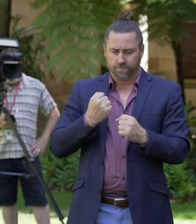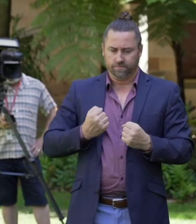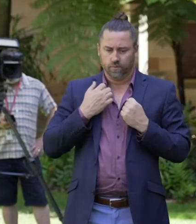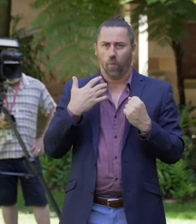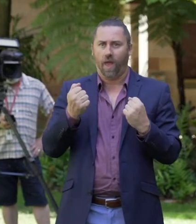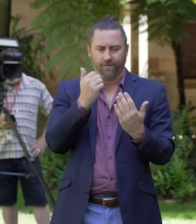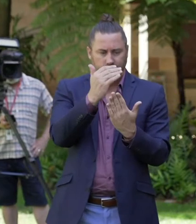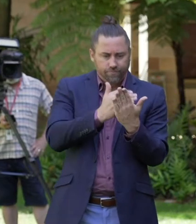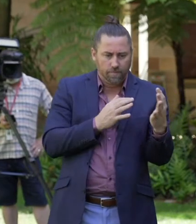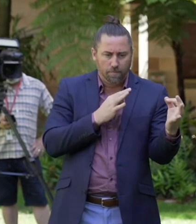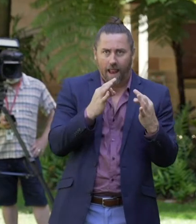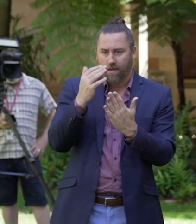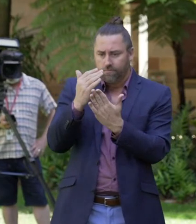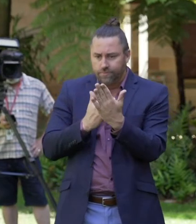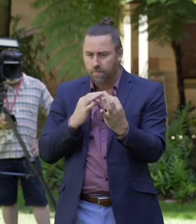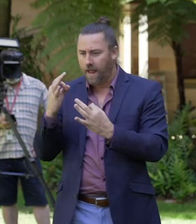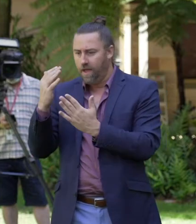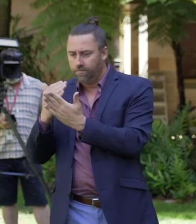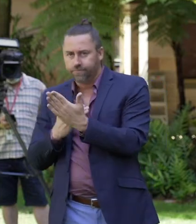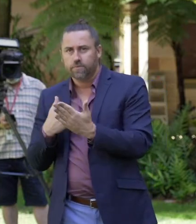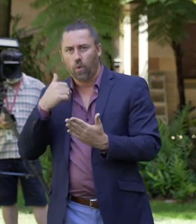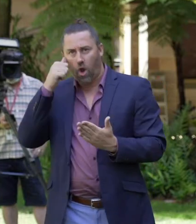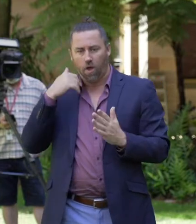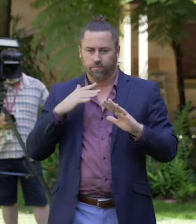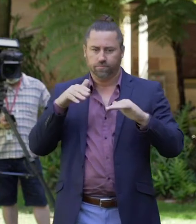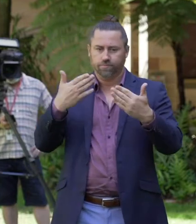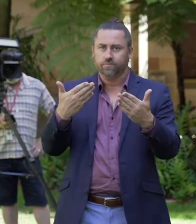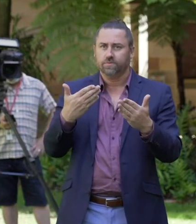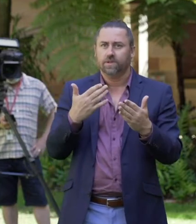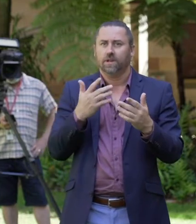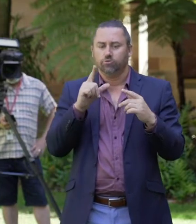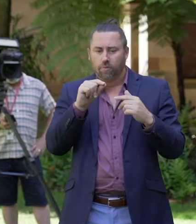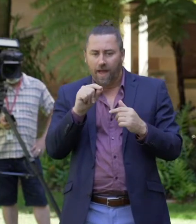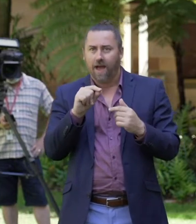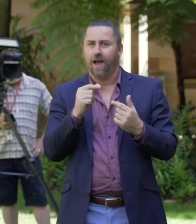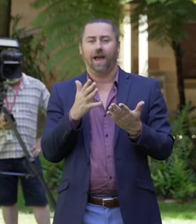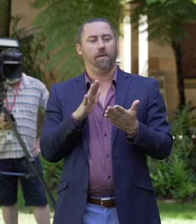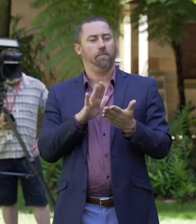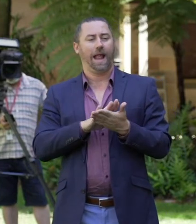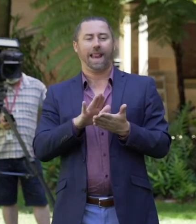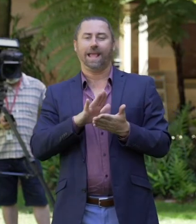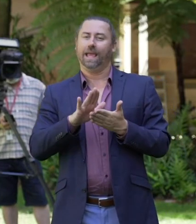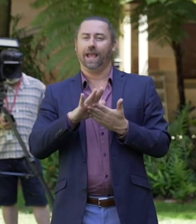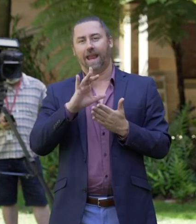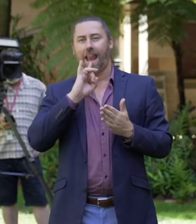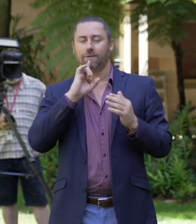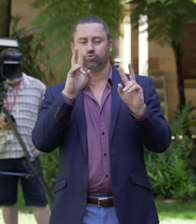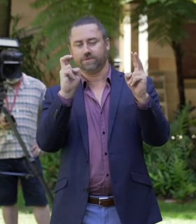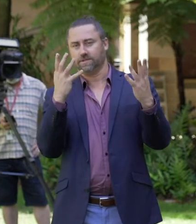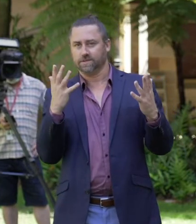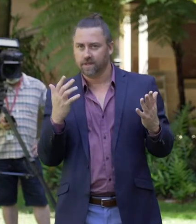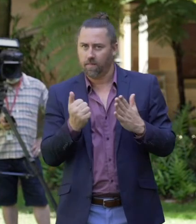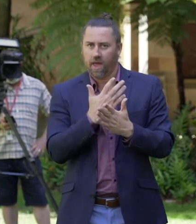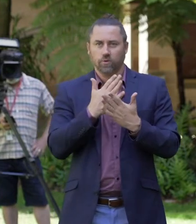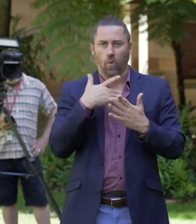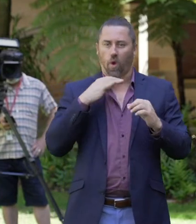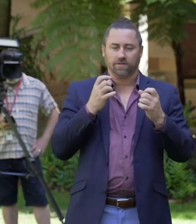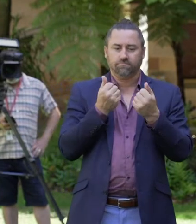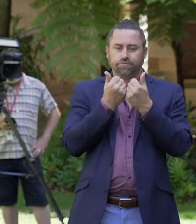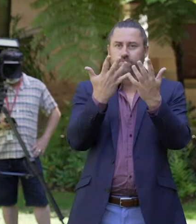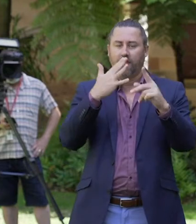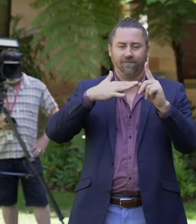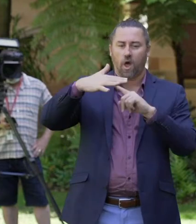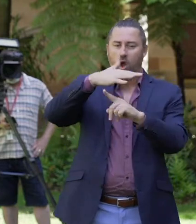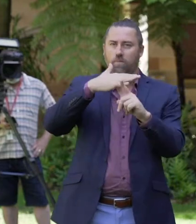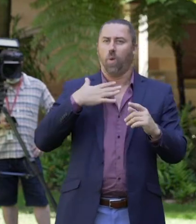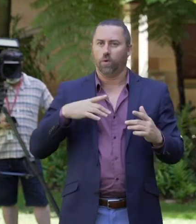agendas before us, not the least of which is to deliver cheaper, cleaner electricity, support job creation here in this state, and make sure that we get Queenslanders